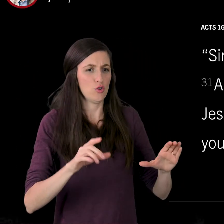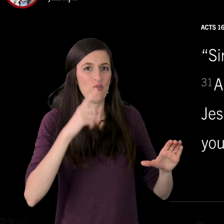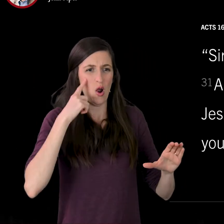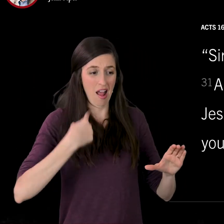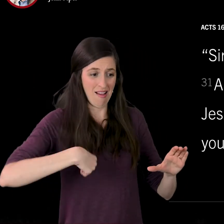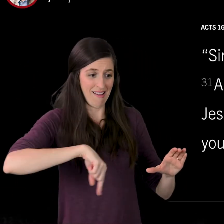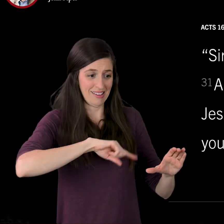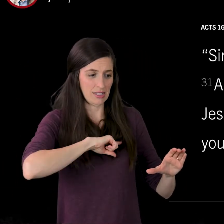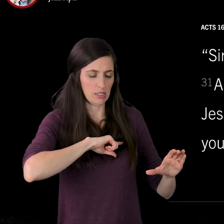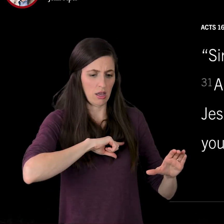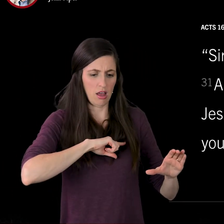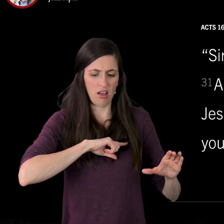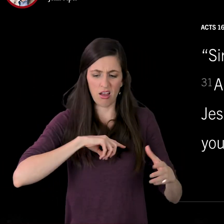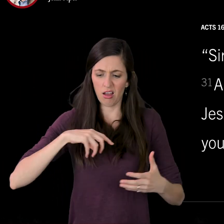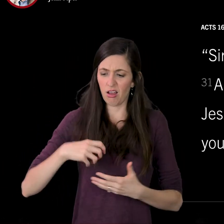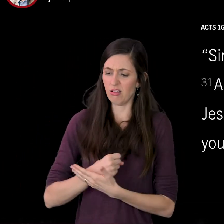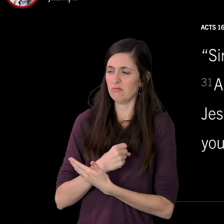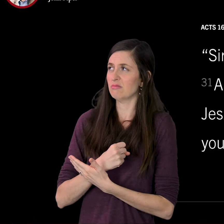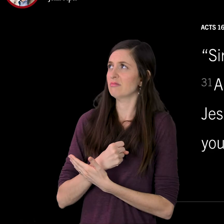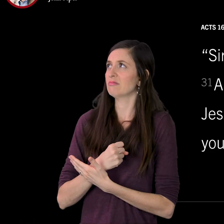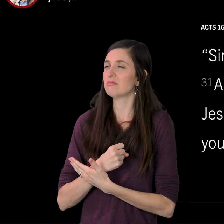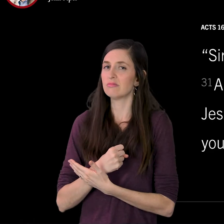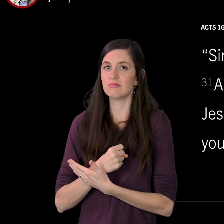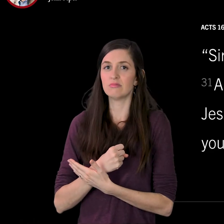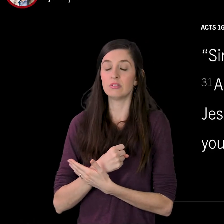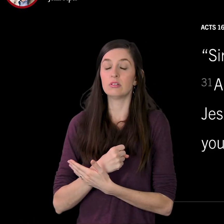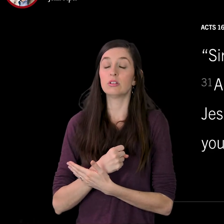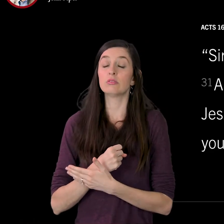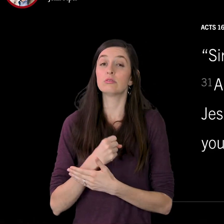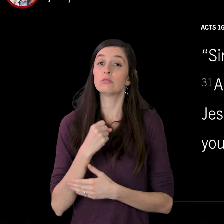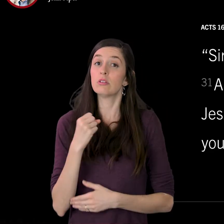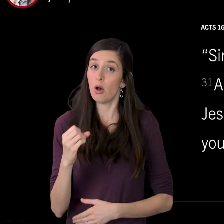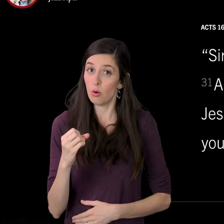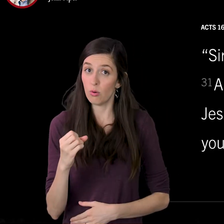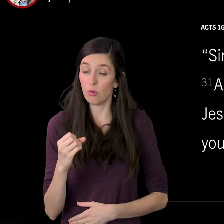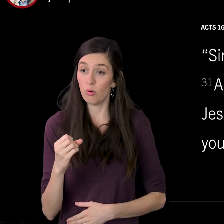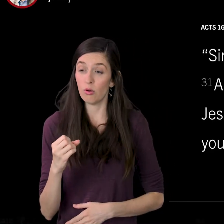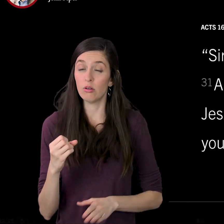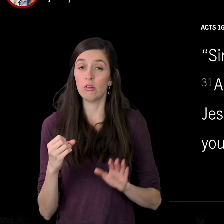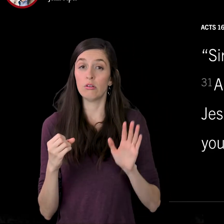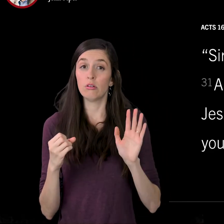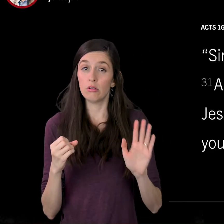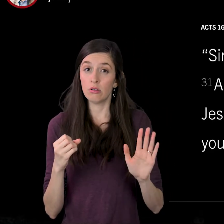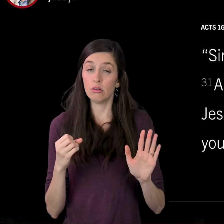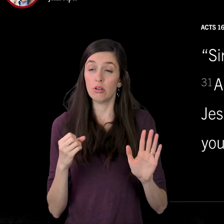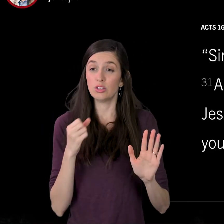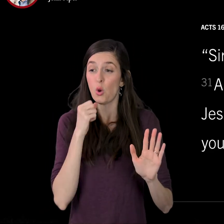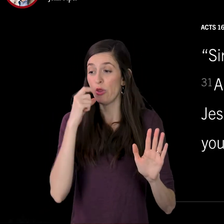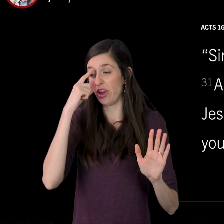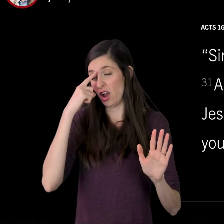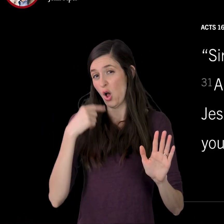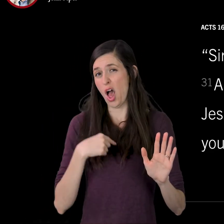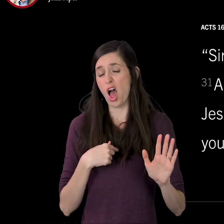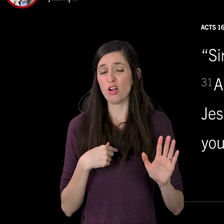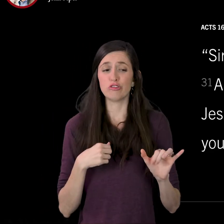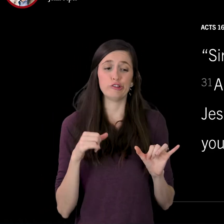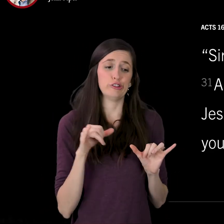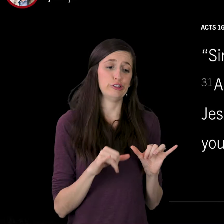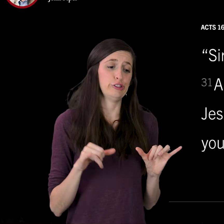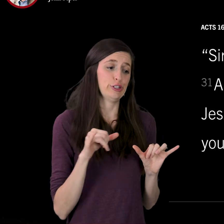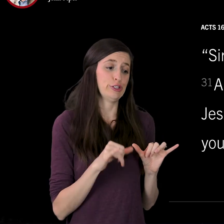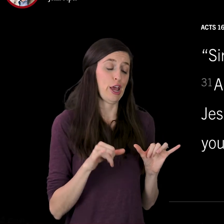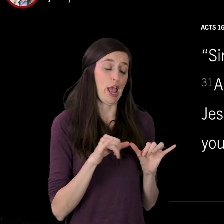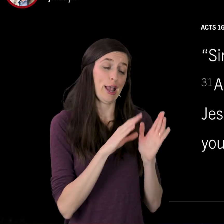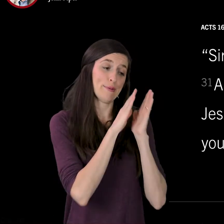ours therefore do not draw the conclusion well I guess I'll just stay in bed in the morning